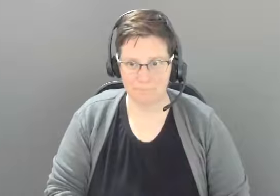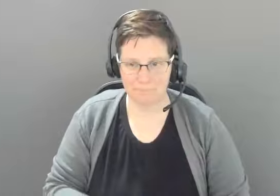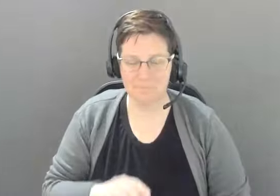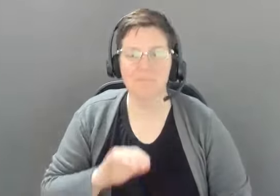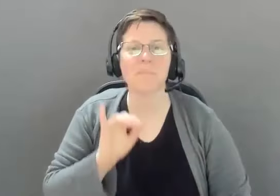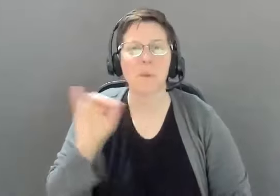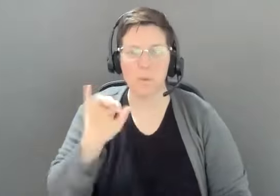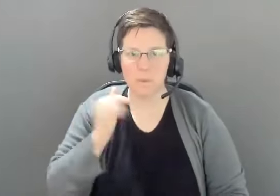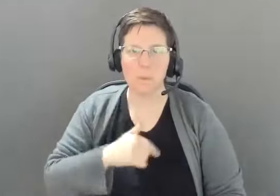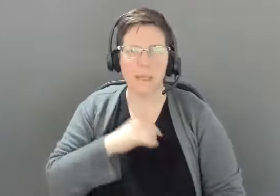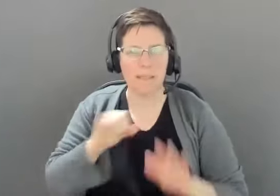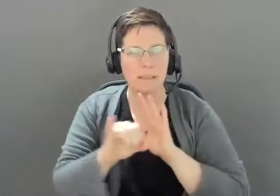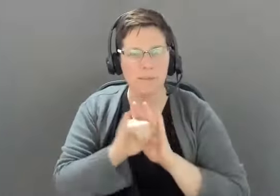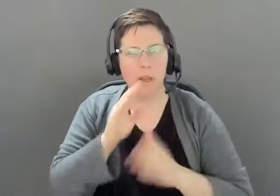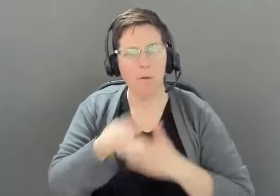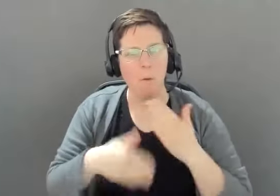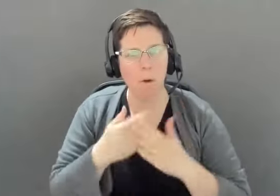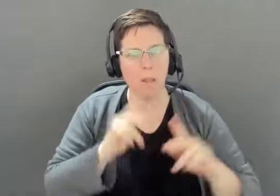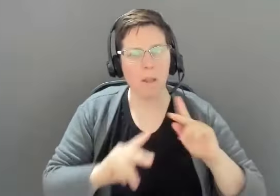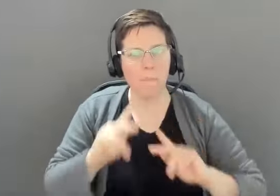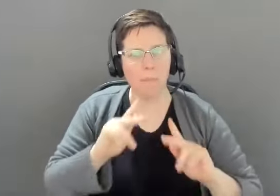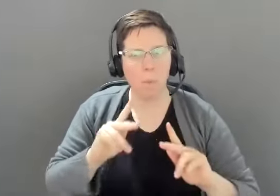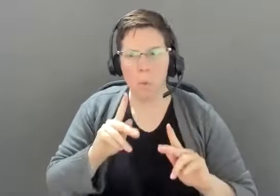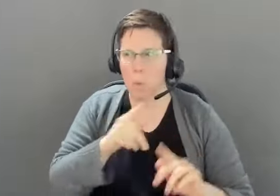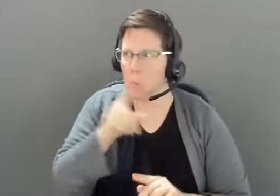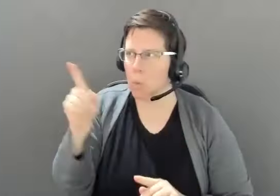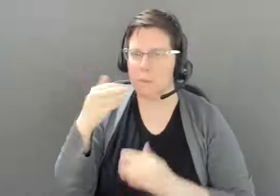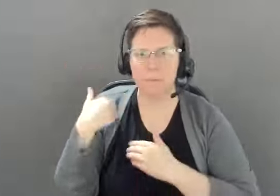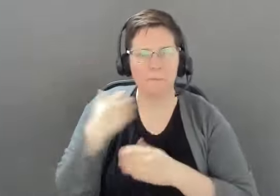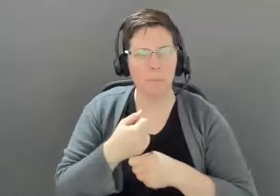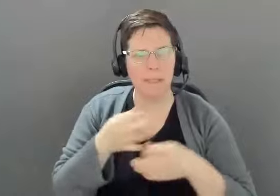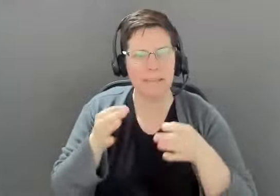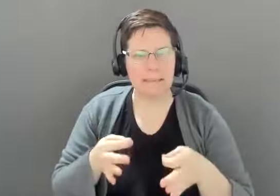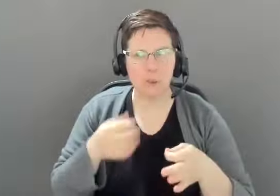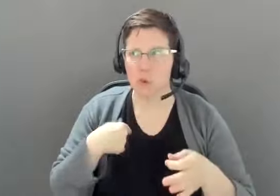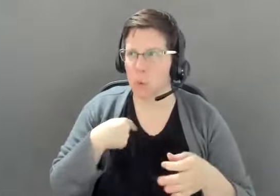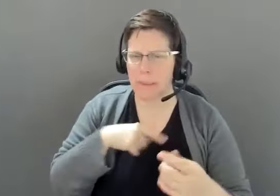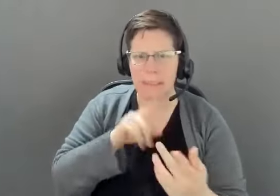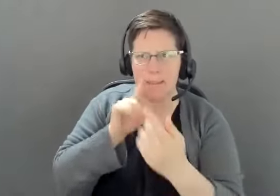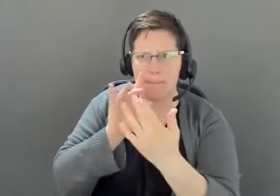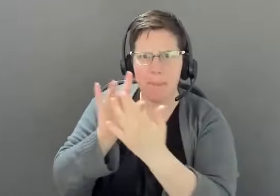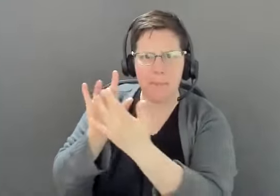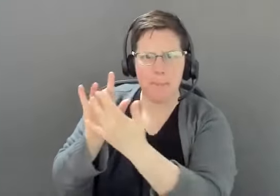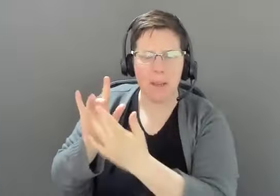all the decision makers who we would need to target in order to actually ensure that our